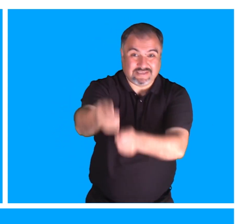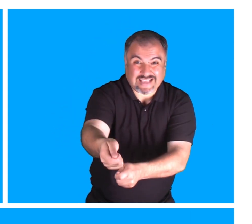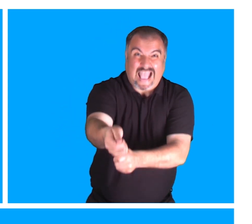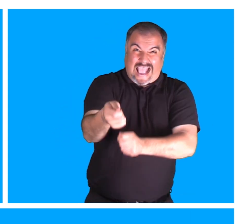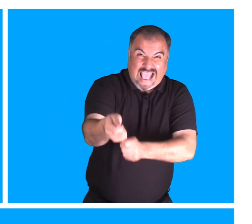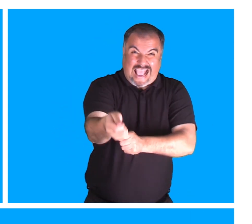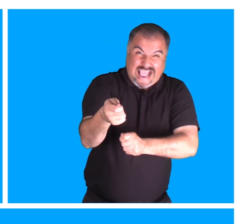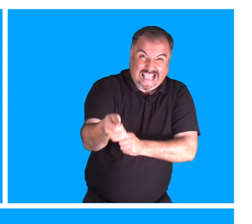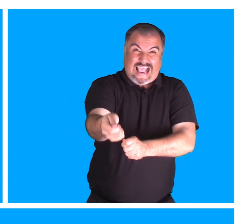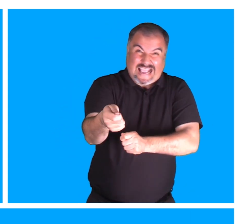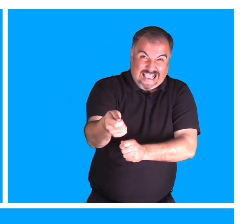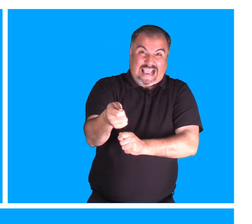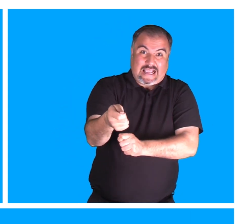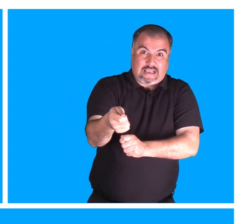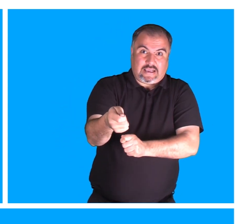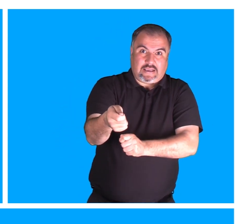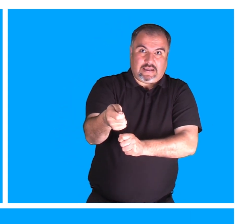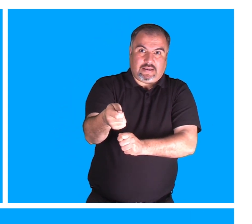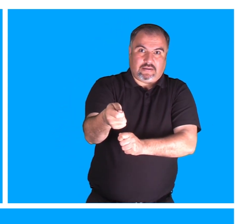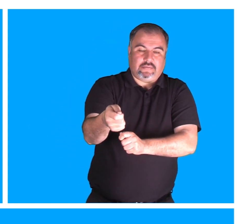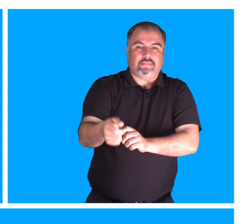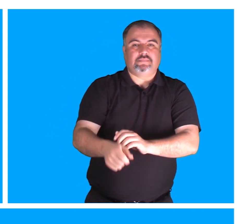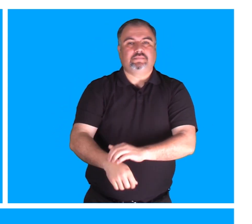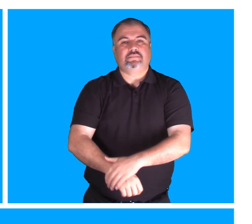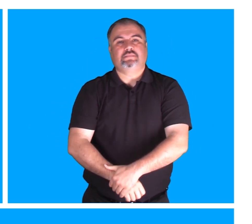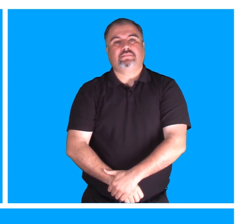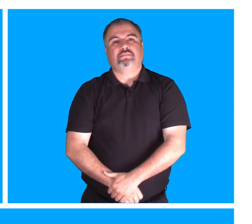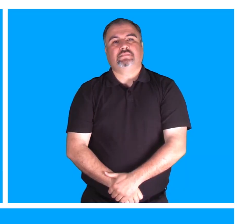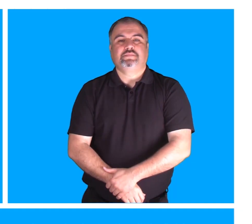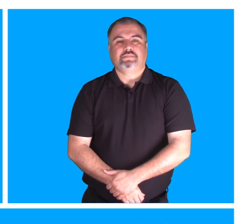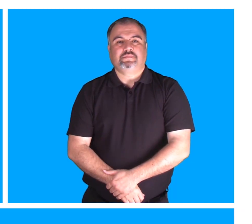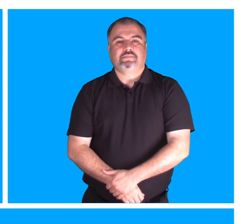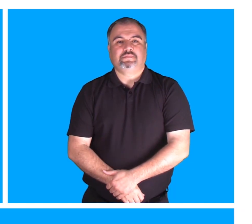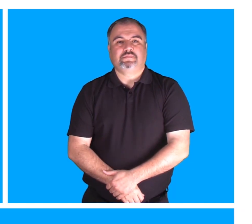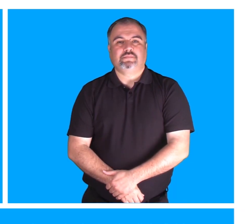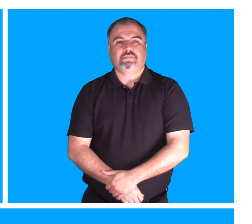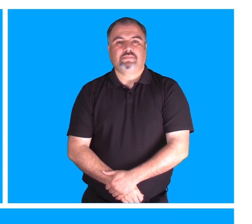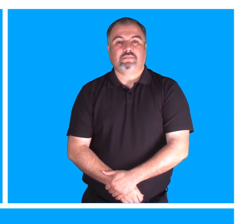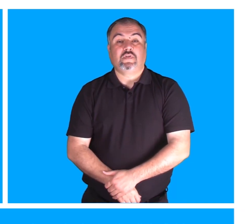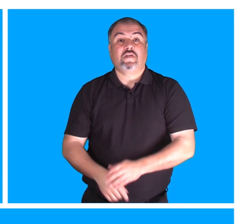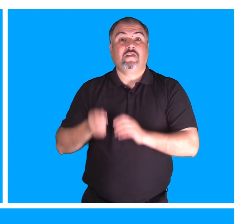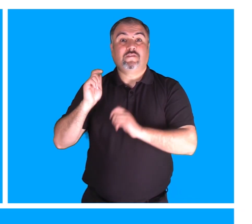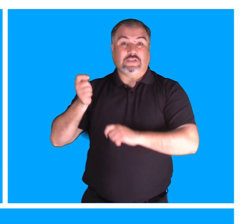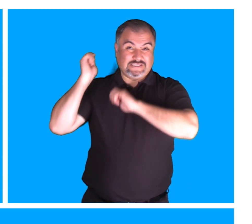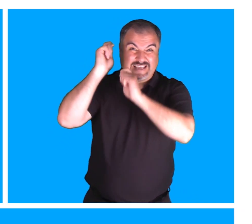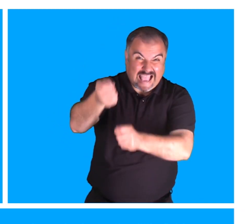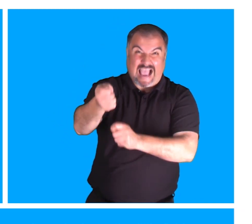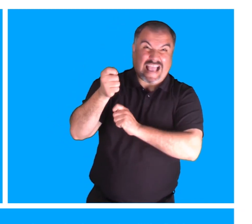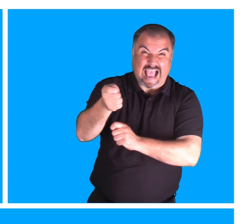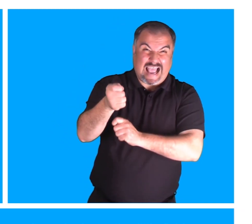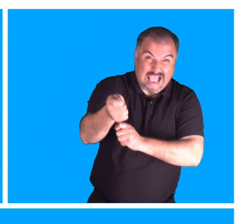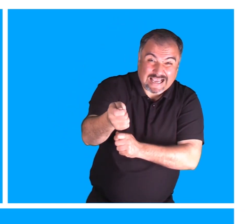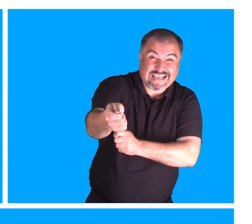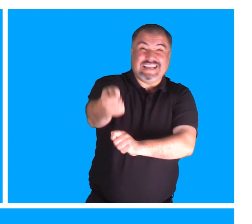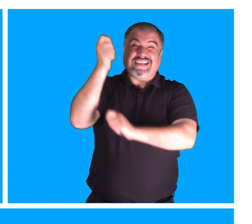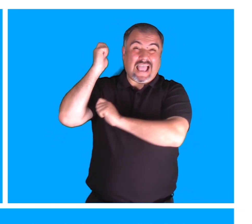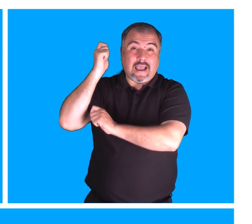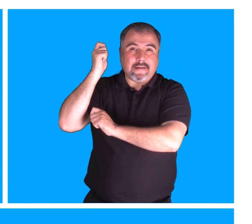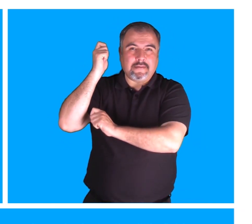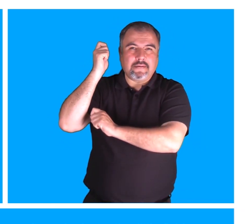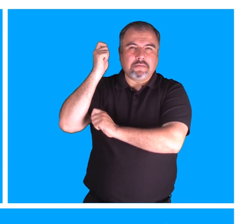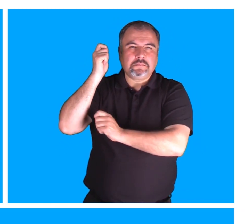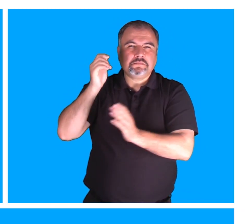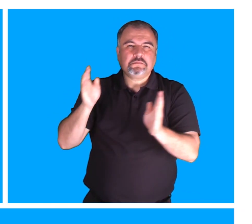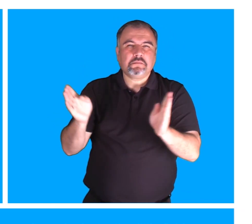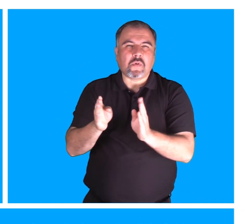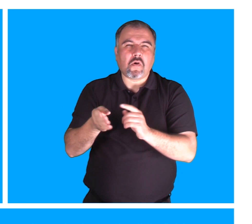another action shot showing the fisherman struggling to reel a fish in. That fish he worked so hard to get ended